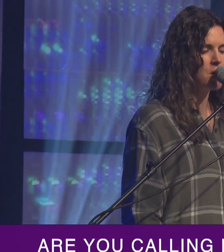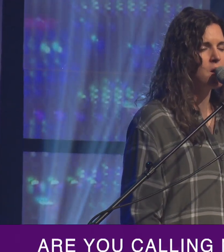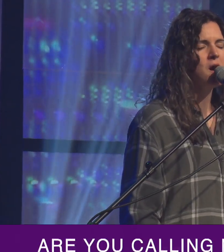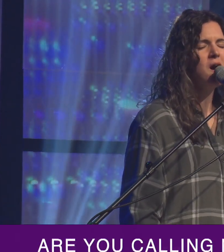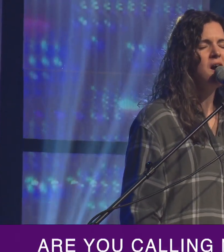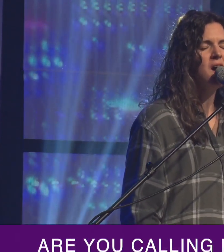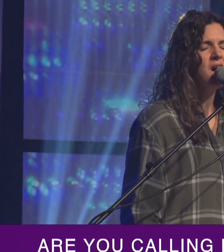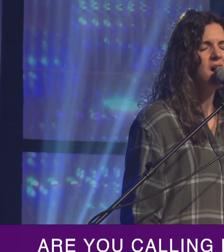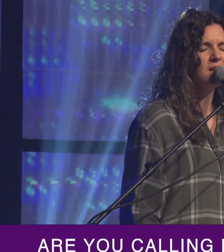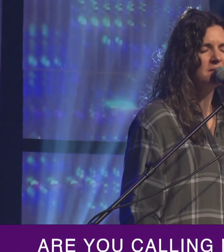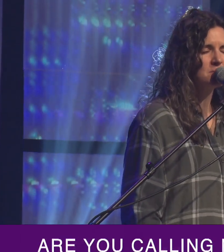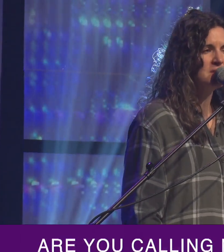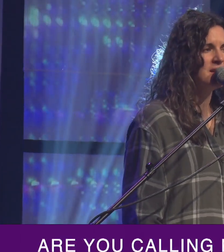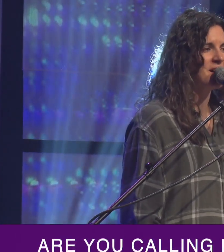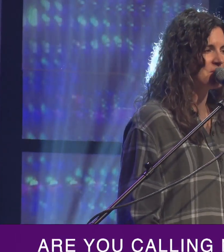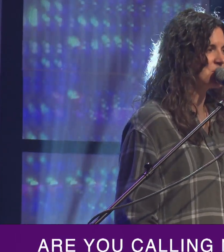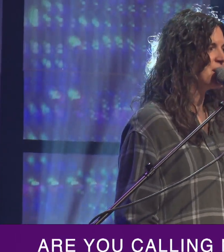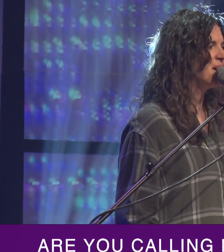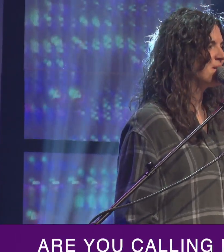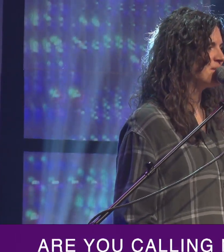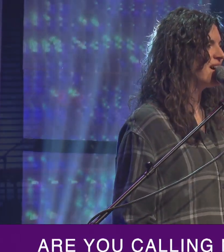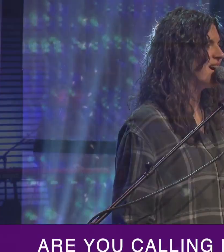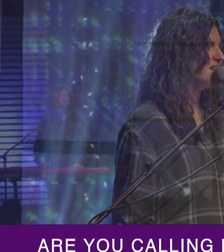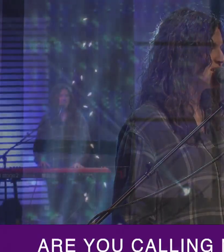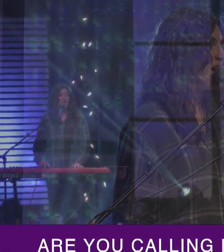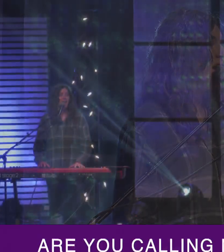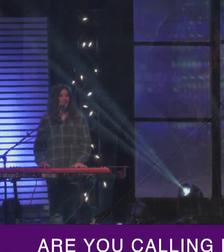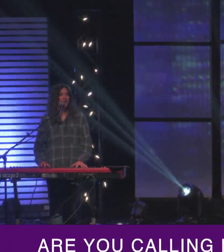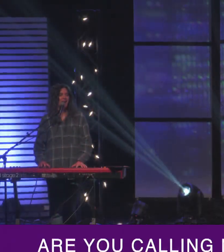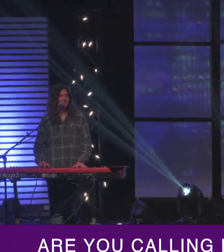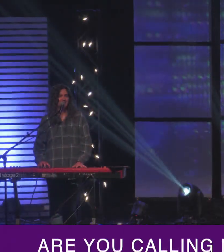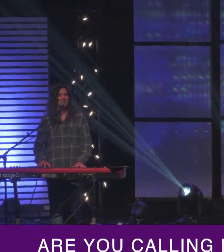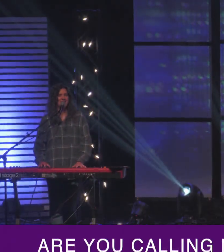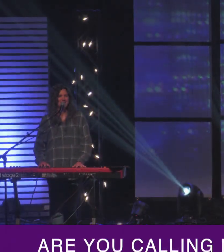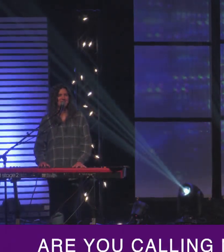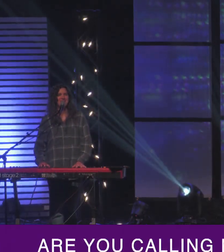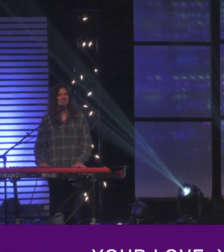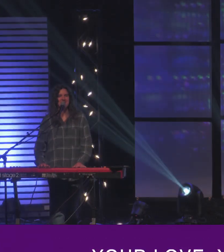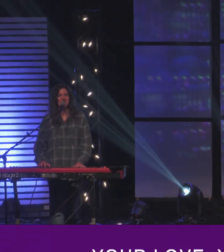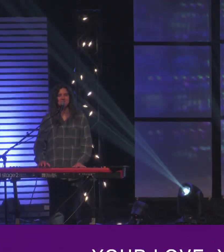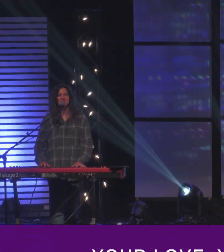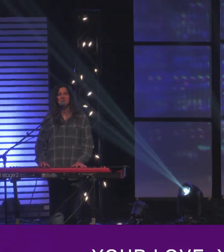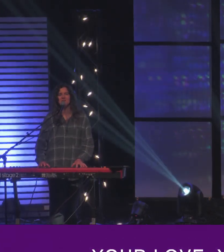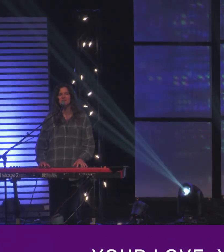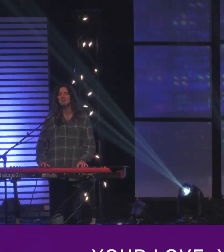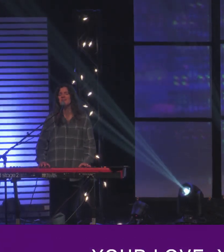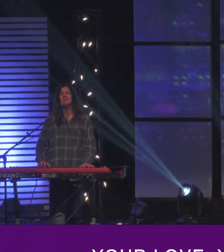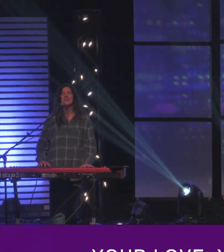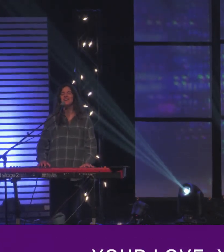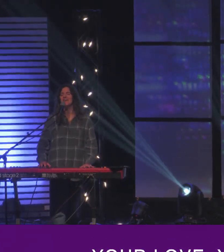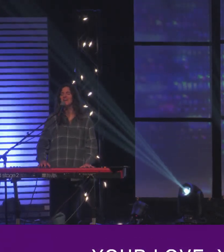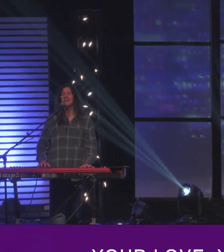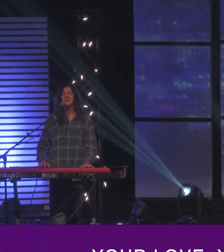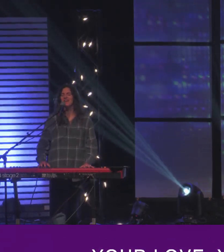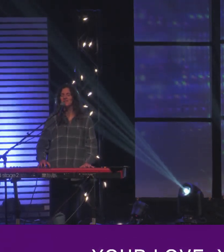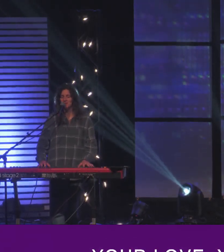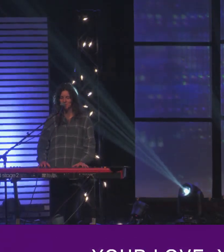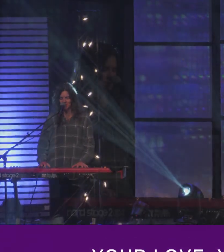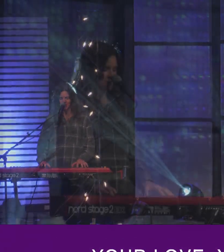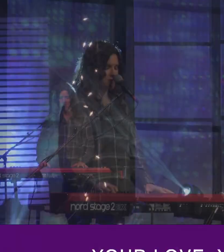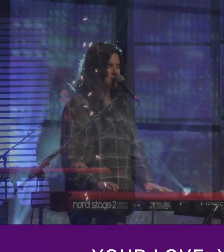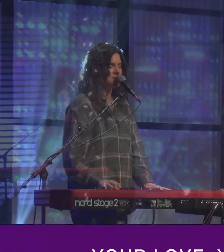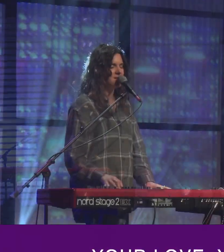you calling me out of my mind, out of my mind? Your